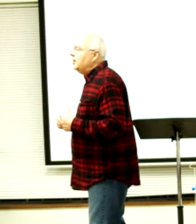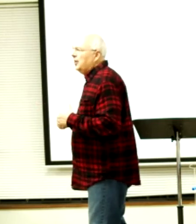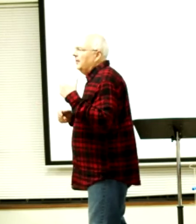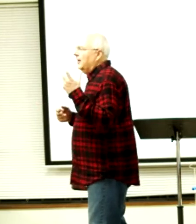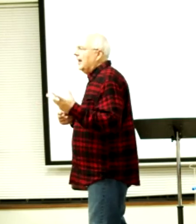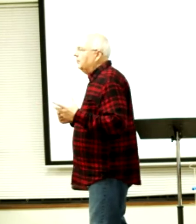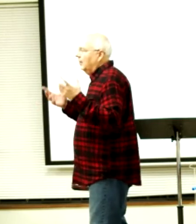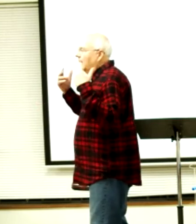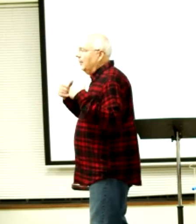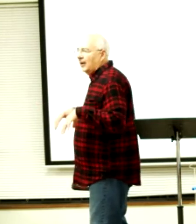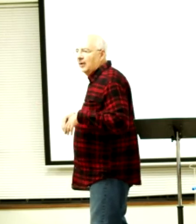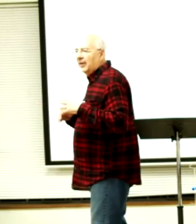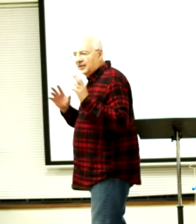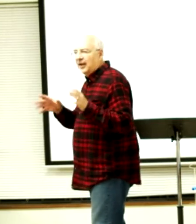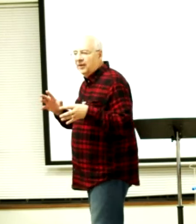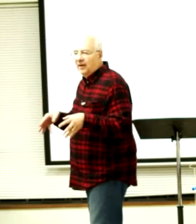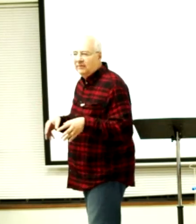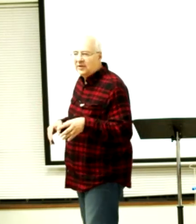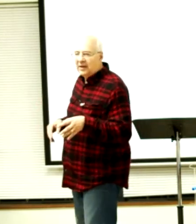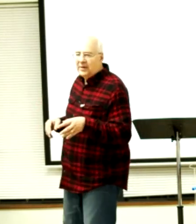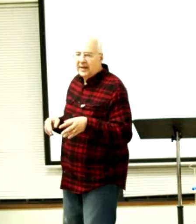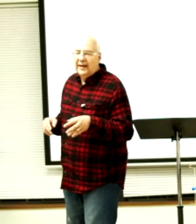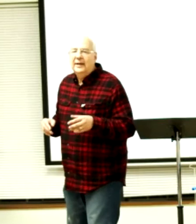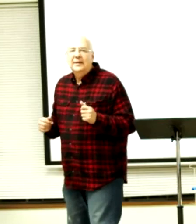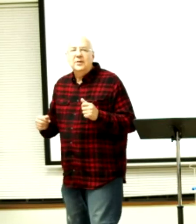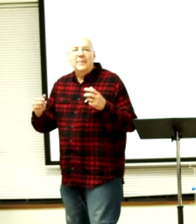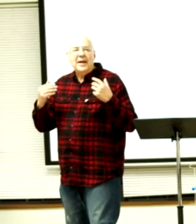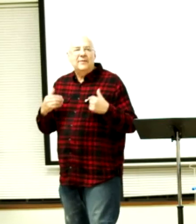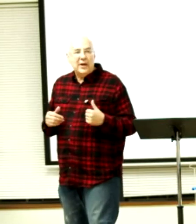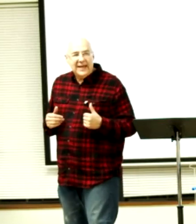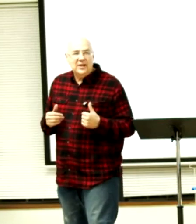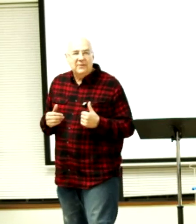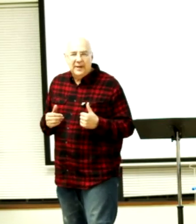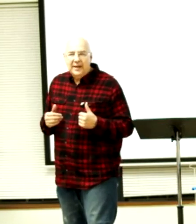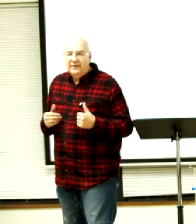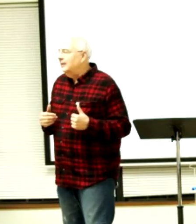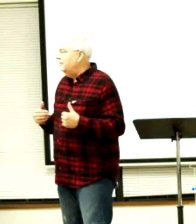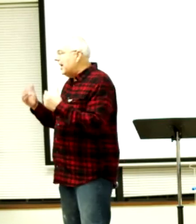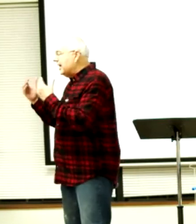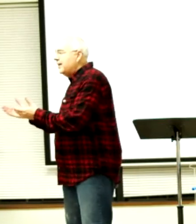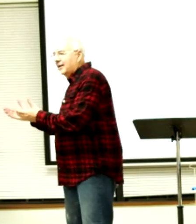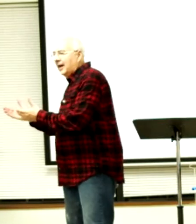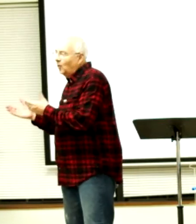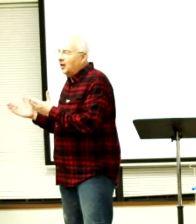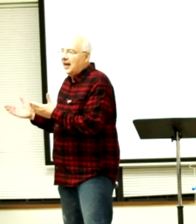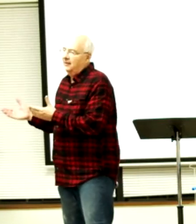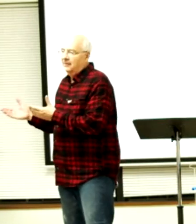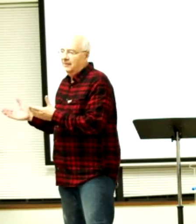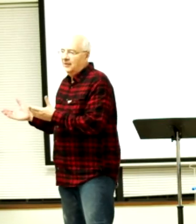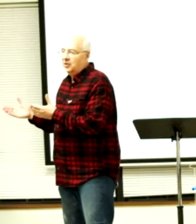to have different names for it way back when, but they settled on CODA. So that made it very easy for me. Peggy had to work at it. Her son